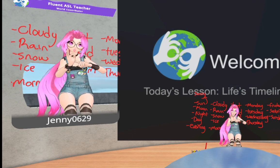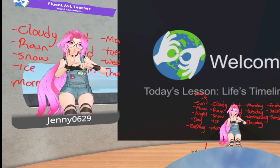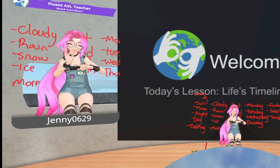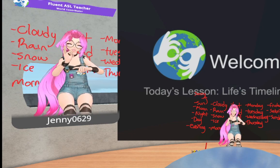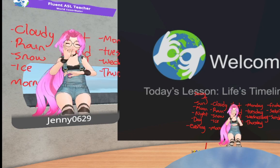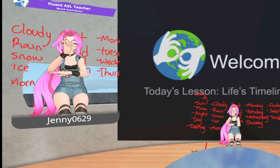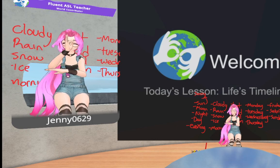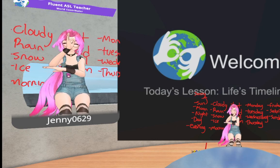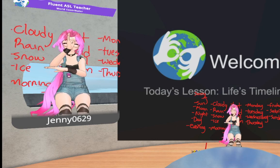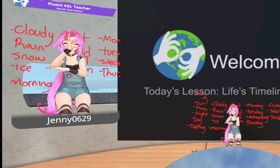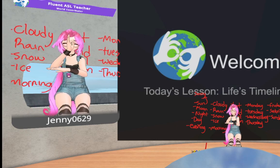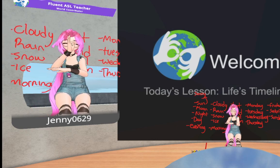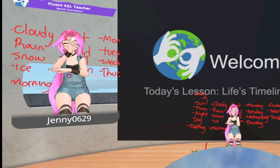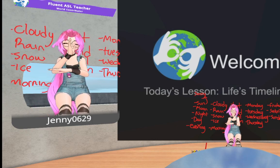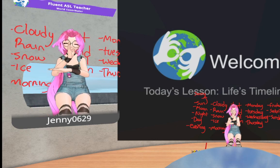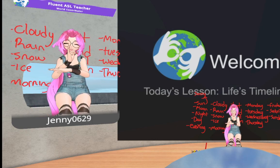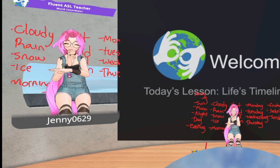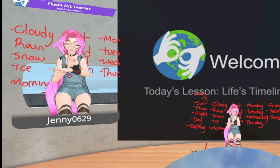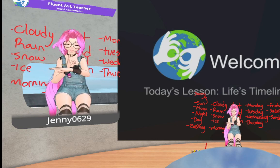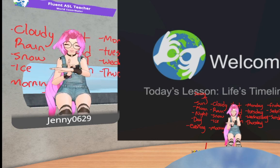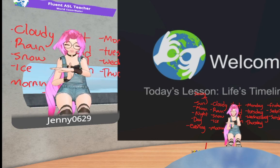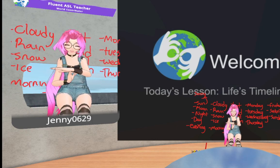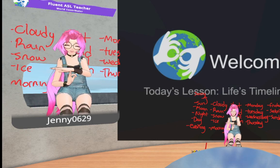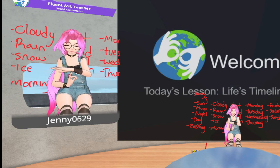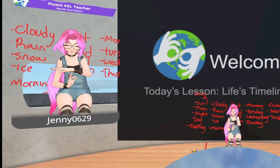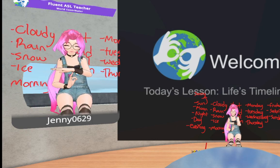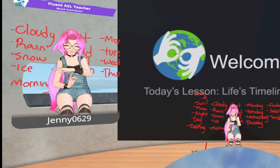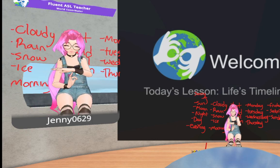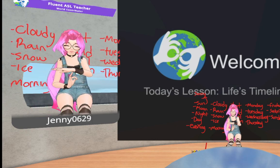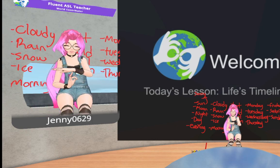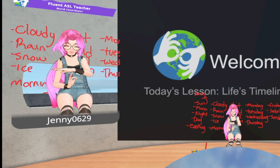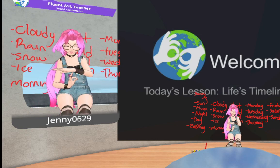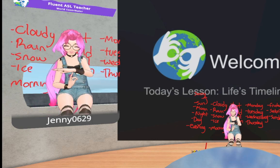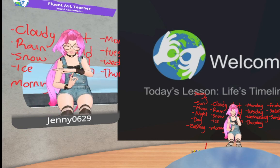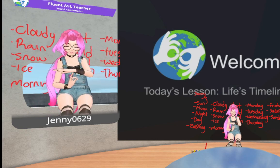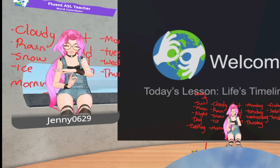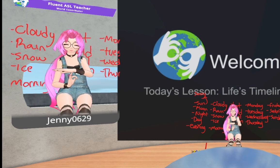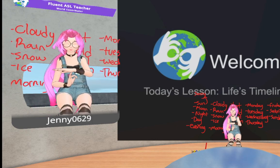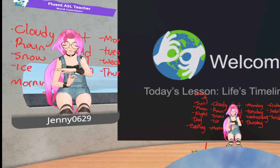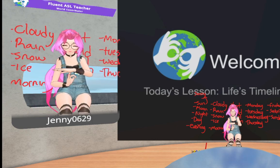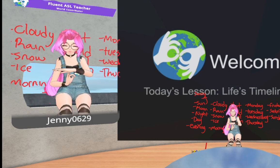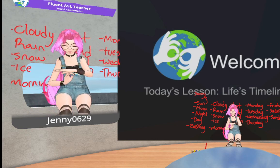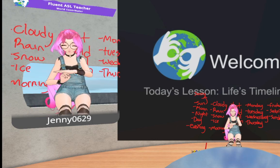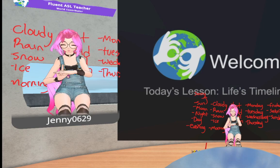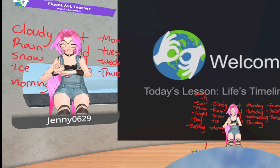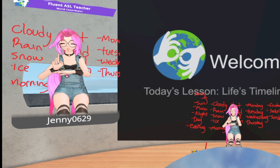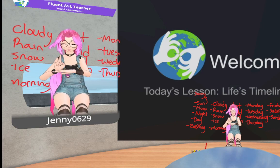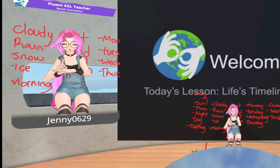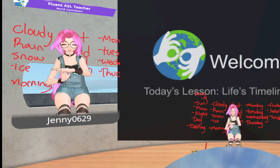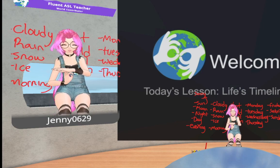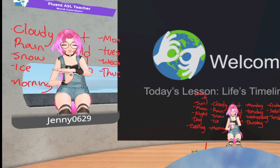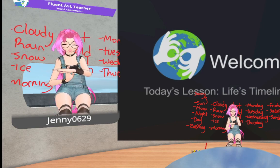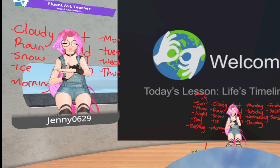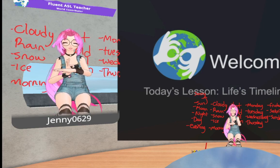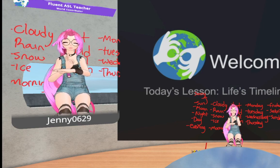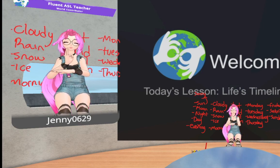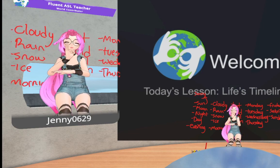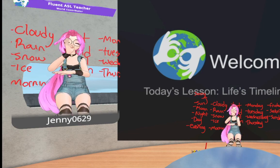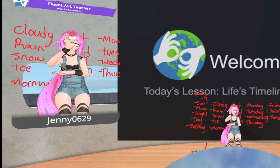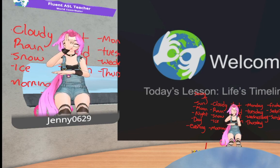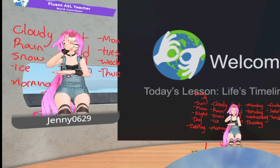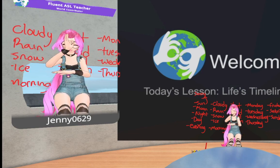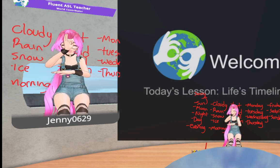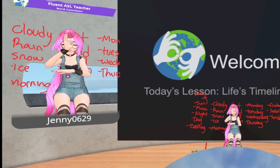circular shape, which is the sun. And then like, so sunset is going down. Yep. And then